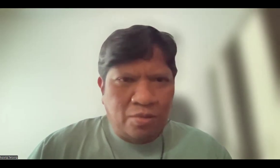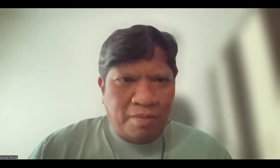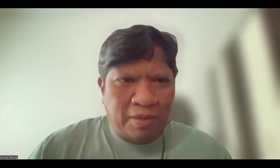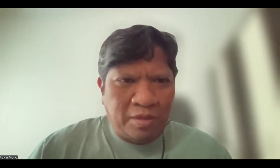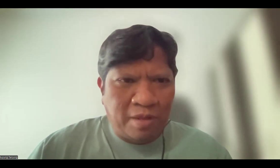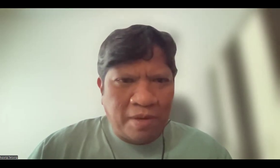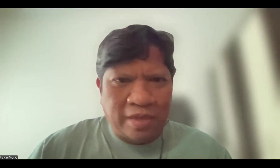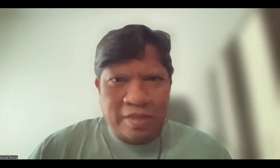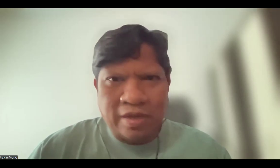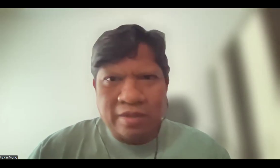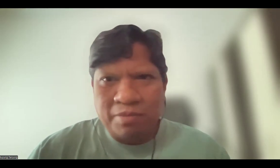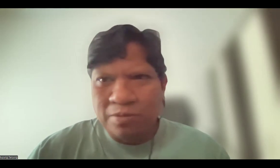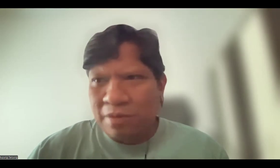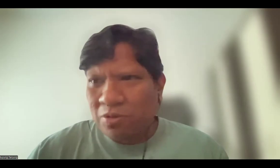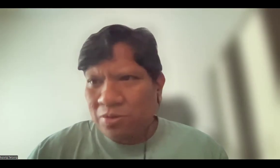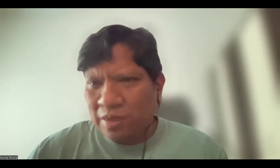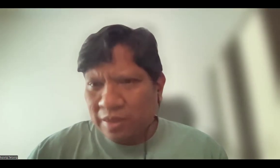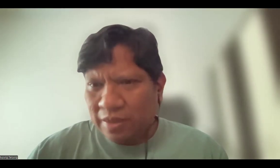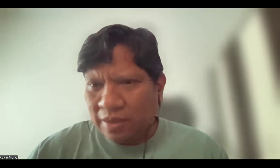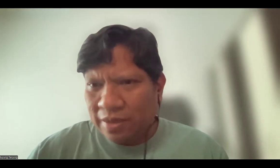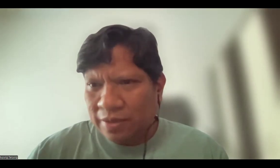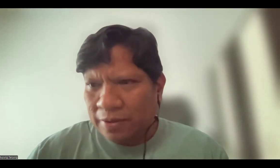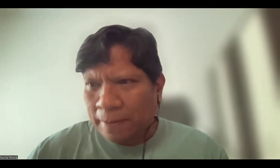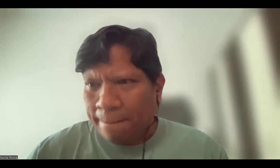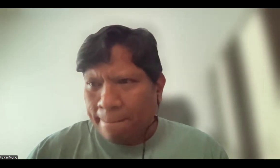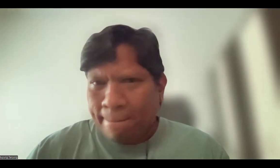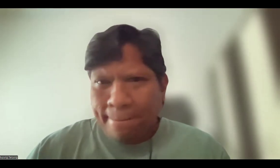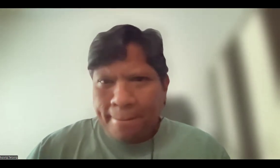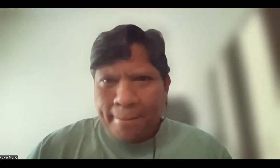Dan juga penerjemah bahasa isyaratnya belum gabung juga ternyata ya.